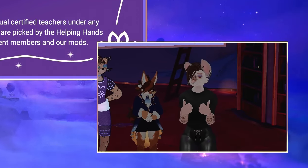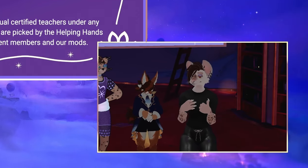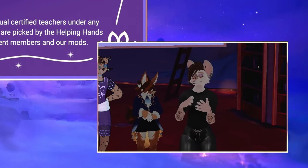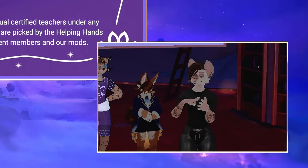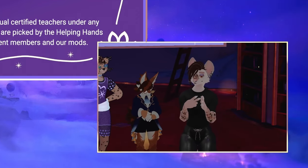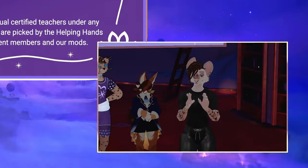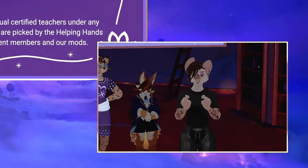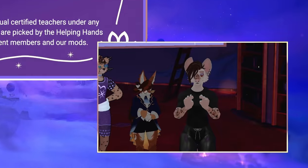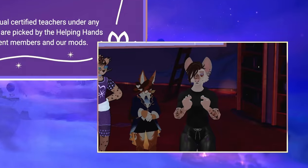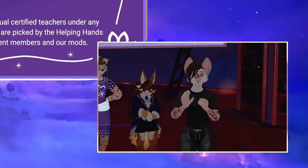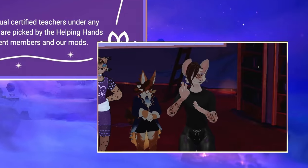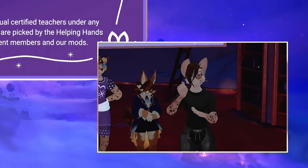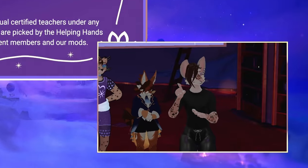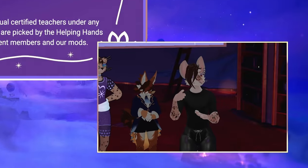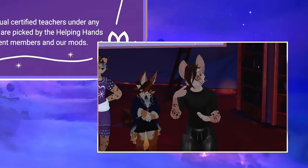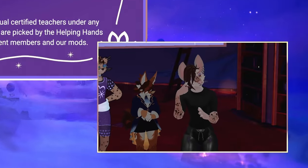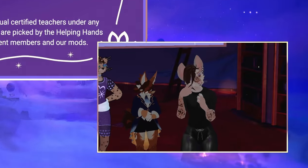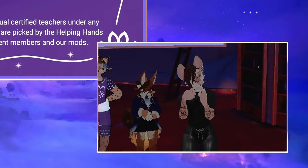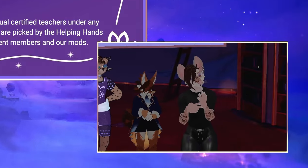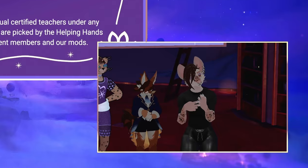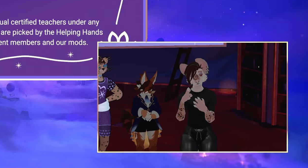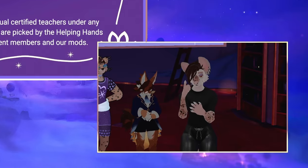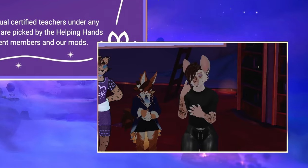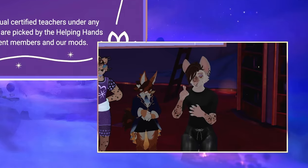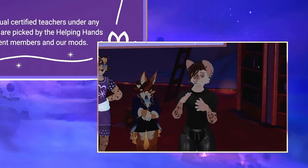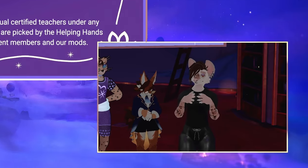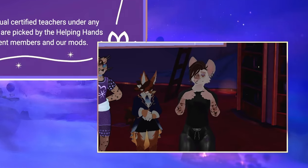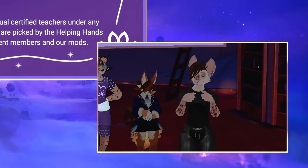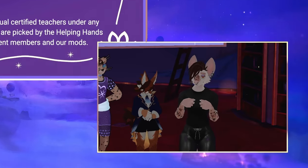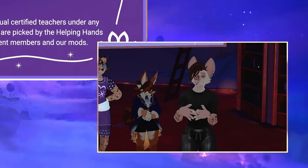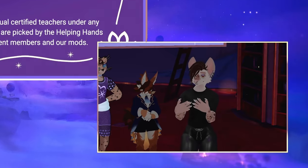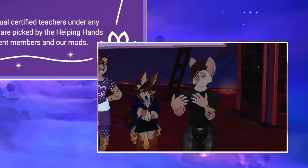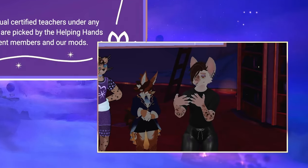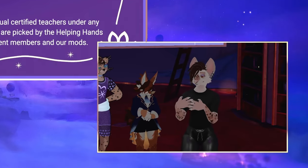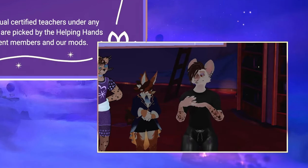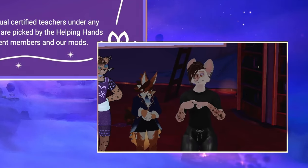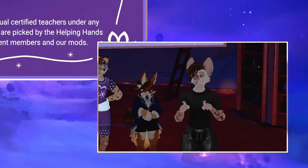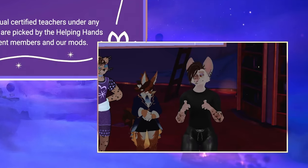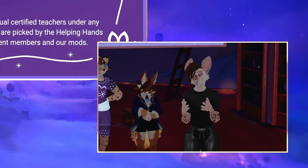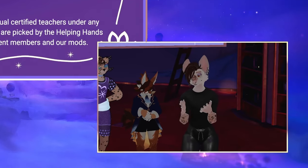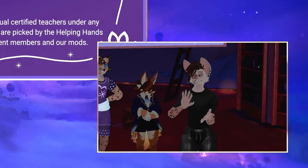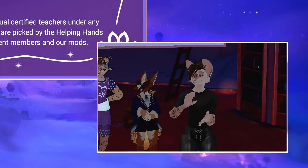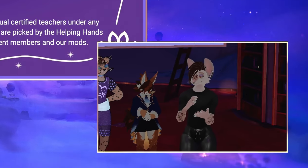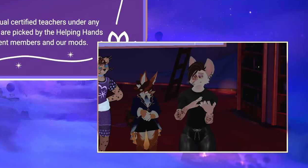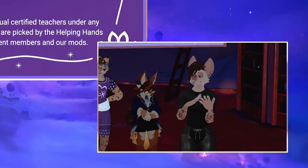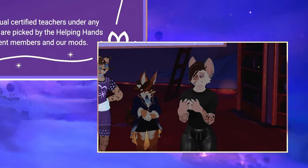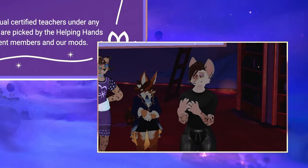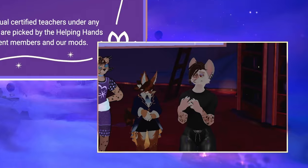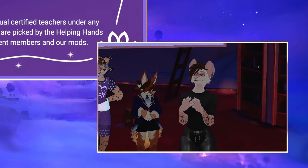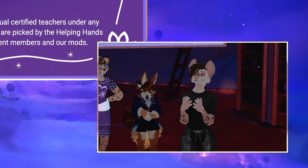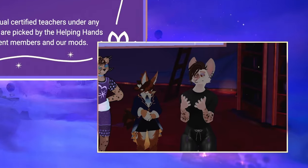this stuff, but we as the community really highly vet our teachers. We make sure that they are fluent in whatever language they are